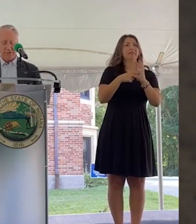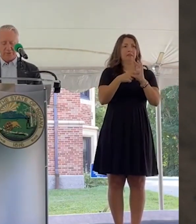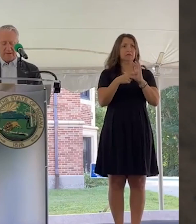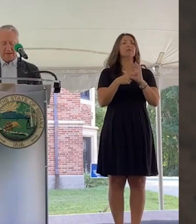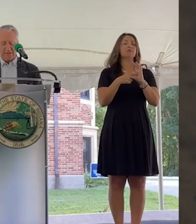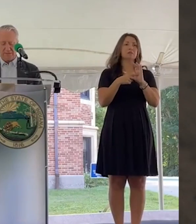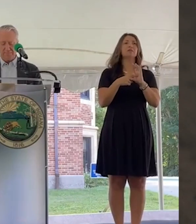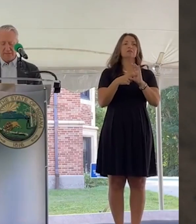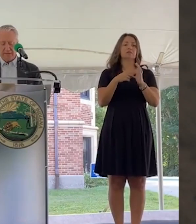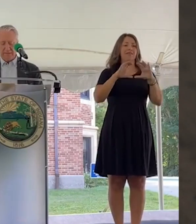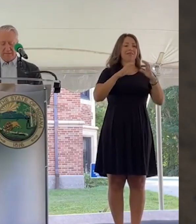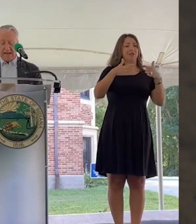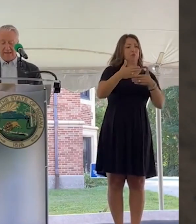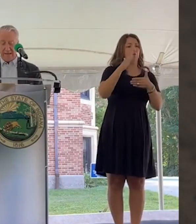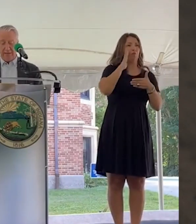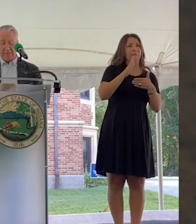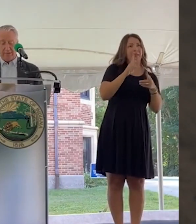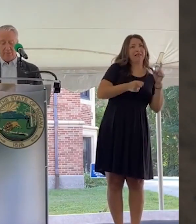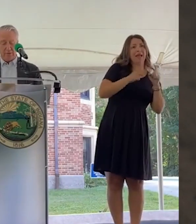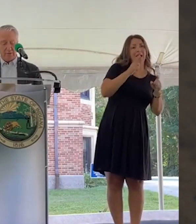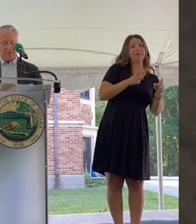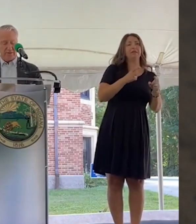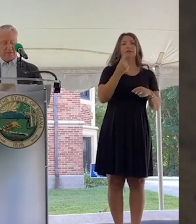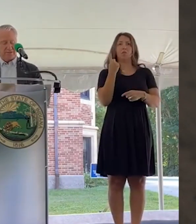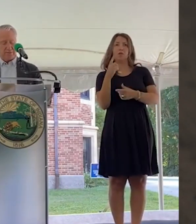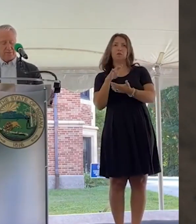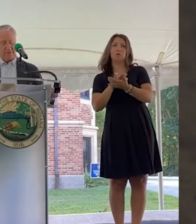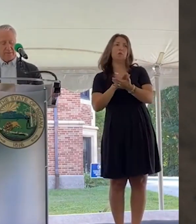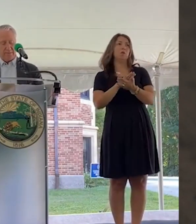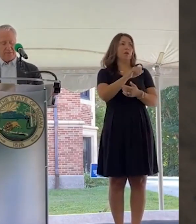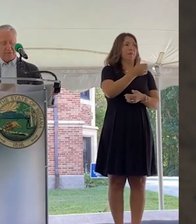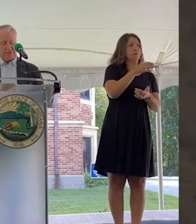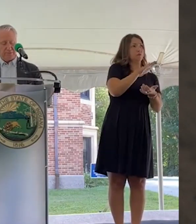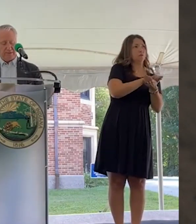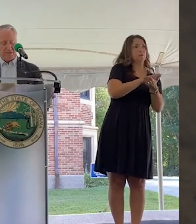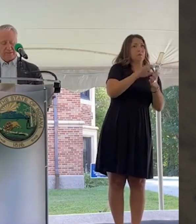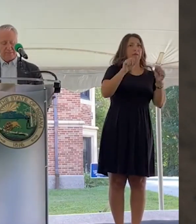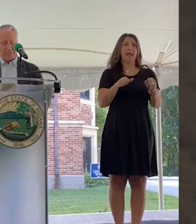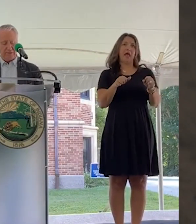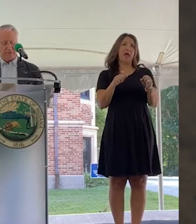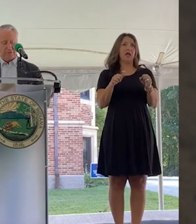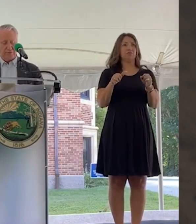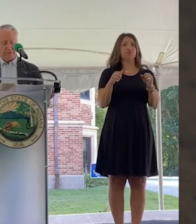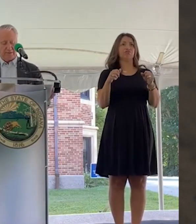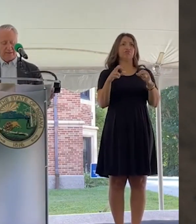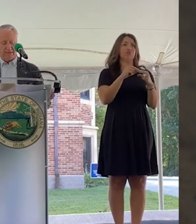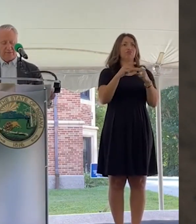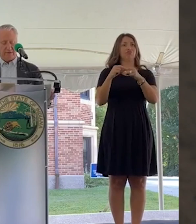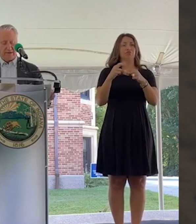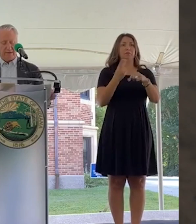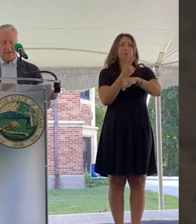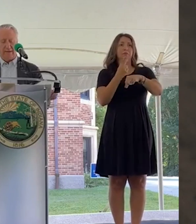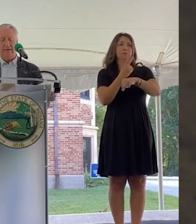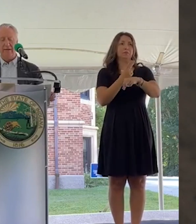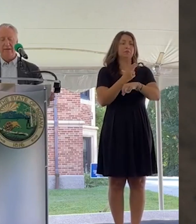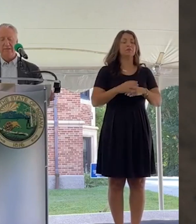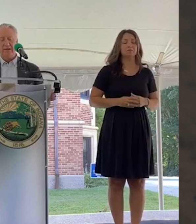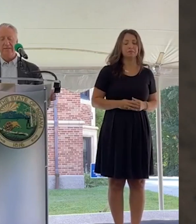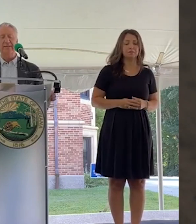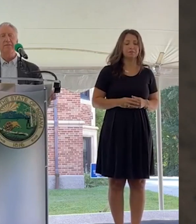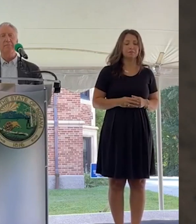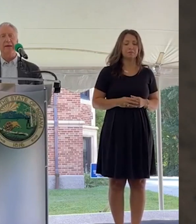school to the next. The academic building will also house separate elementary gymnasiums for each school, and a covered